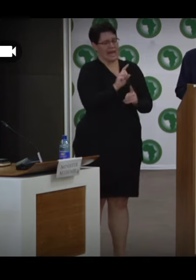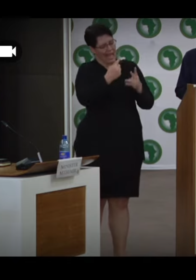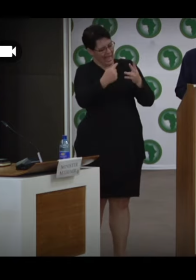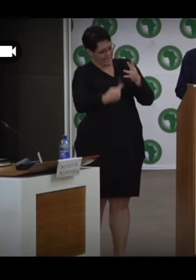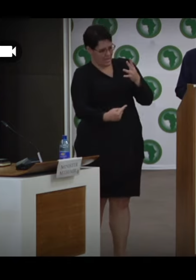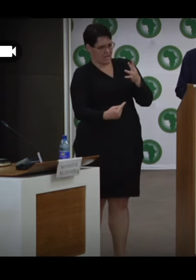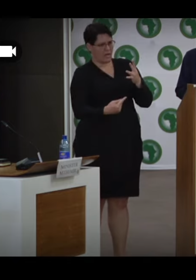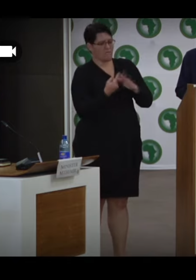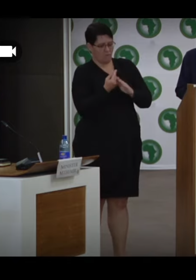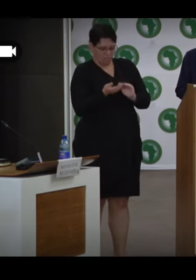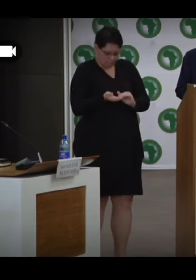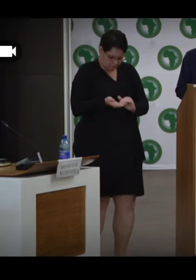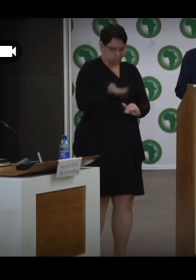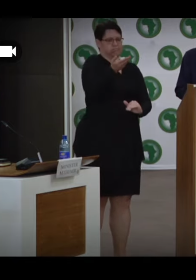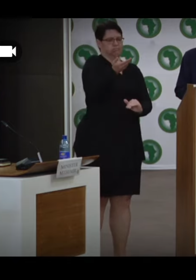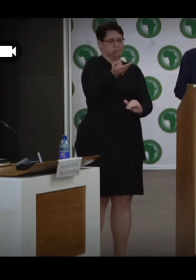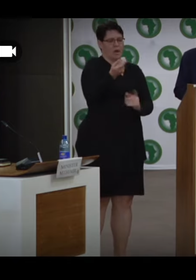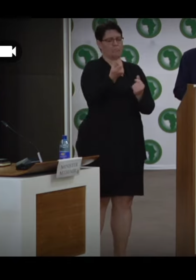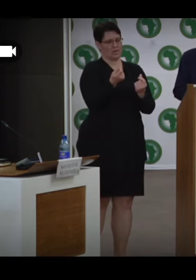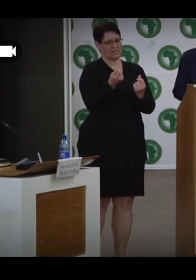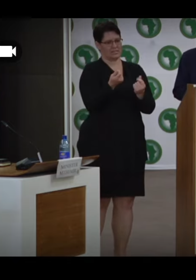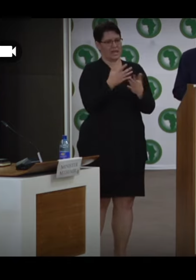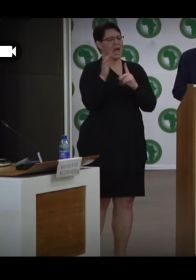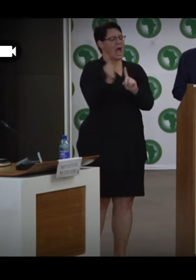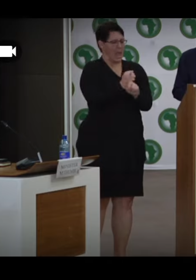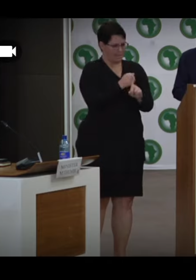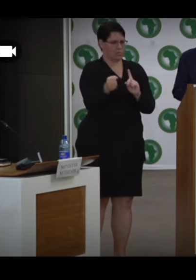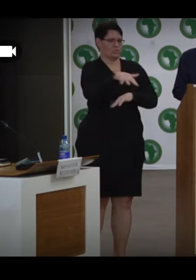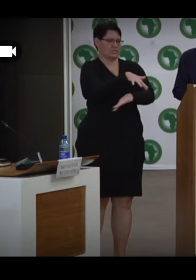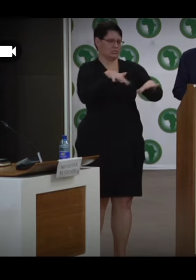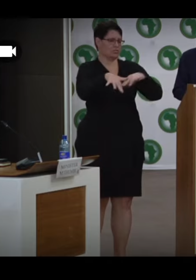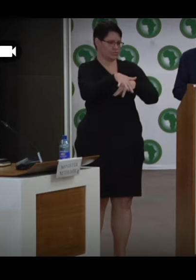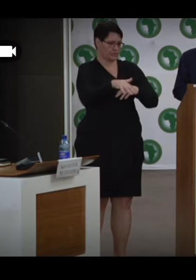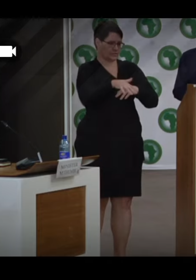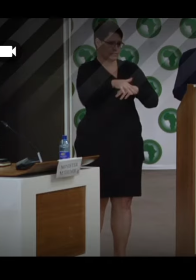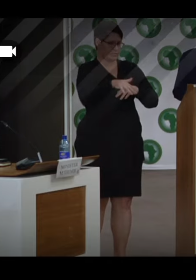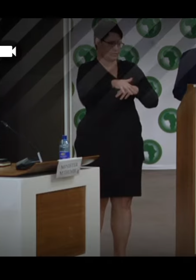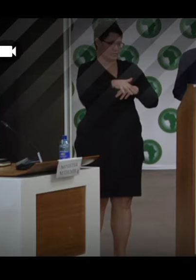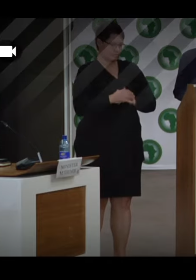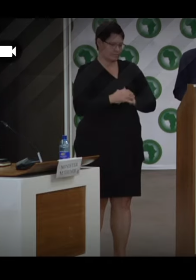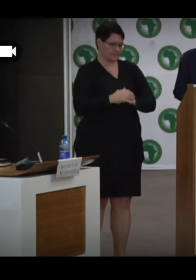and others for high prices and abusing the situation.